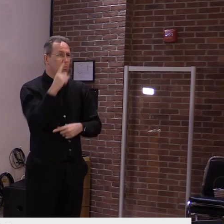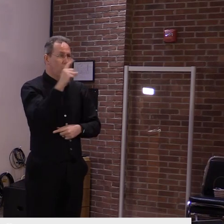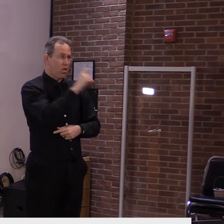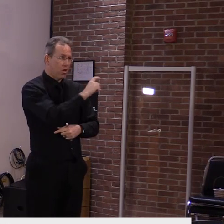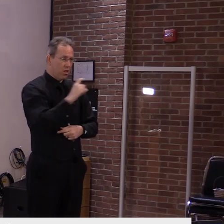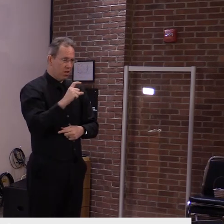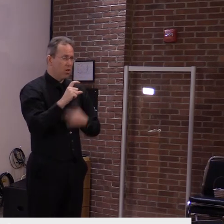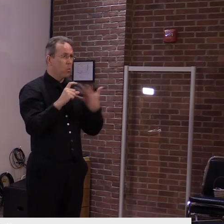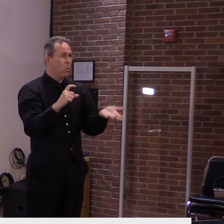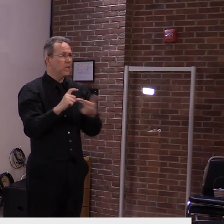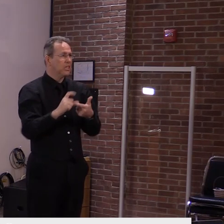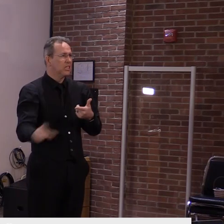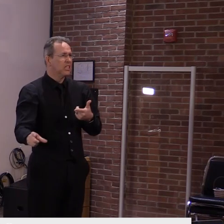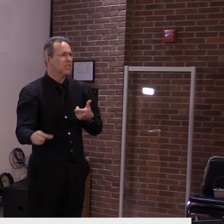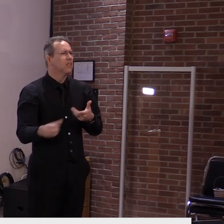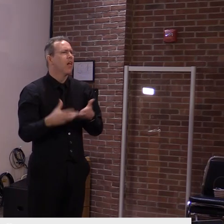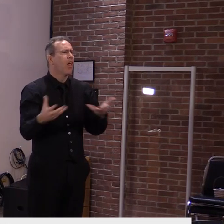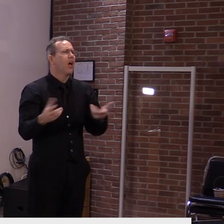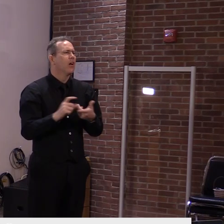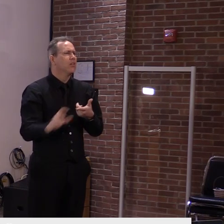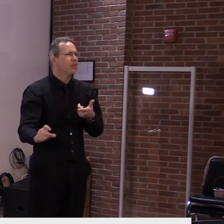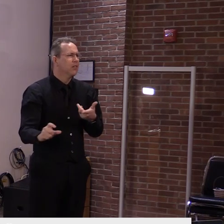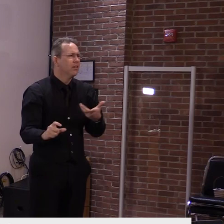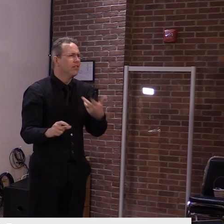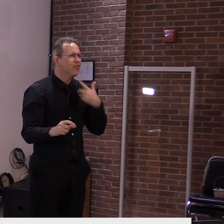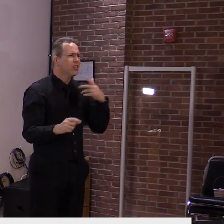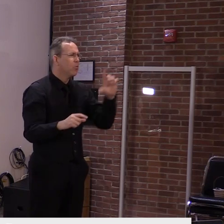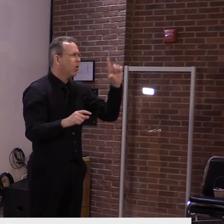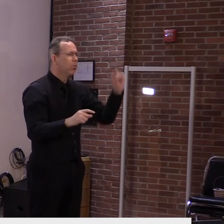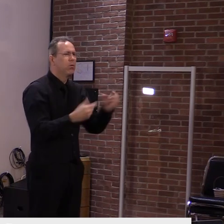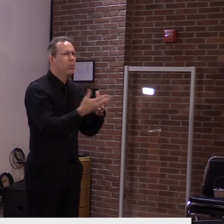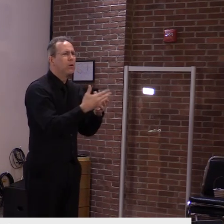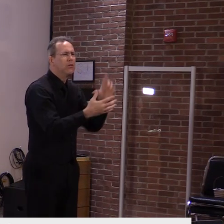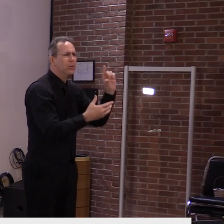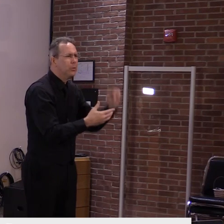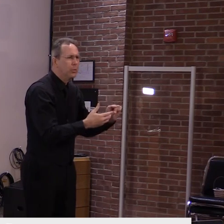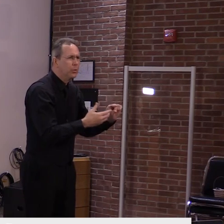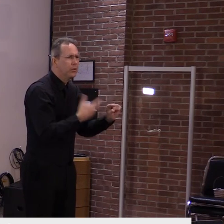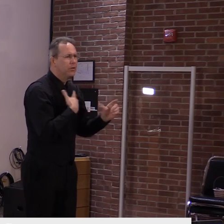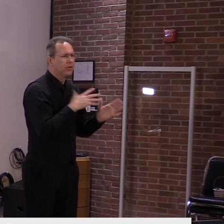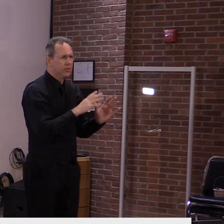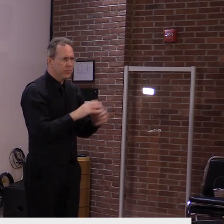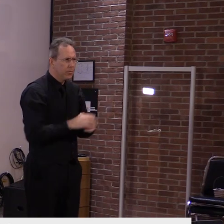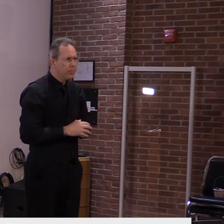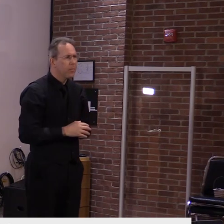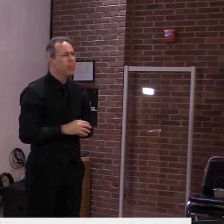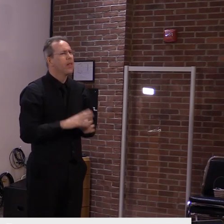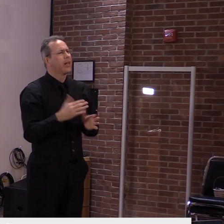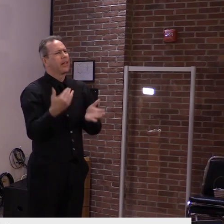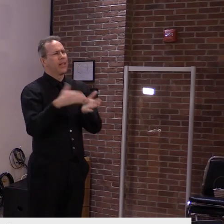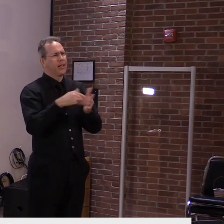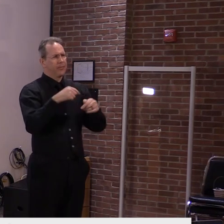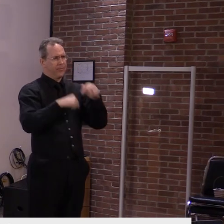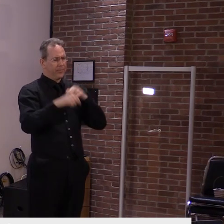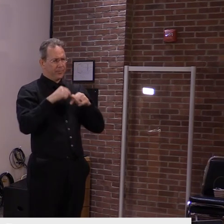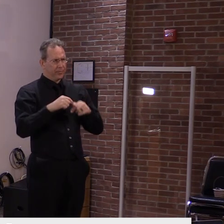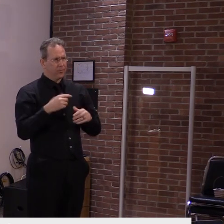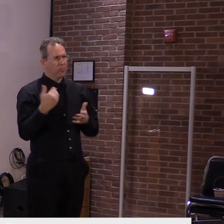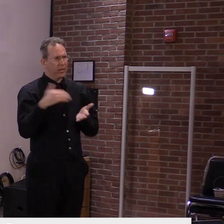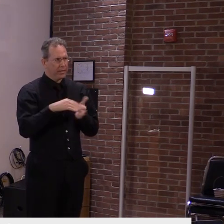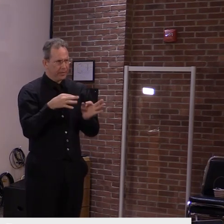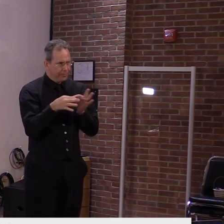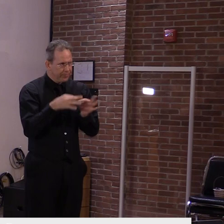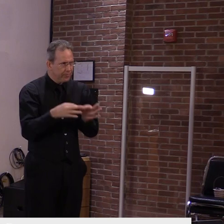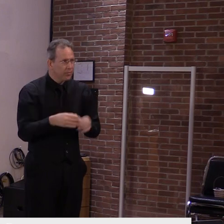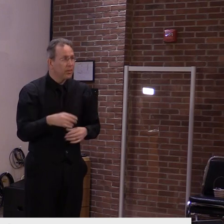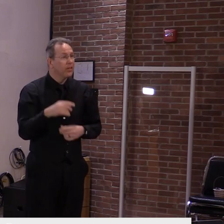is a fraction of a fraction. Now, let me get back to your question. What happened at Central Vermont? No, I